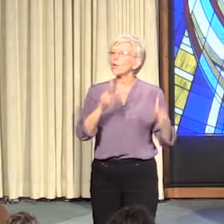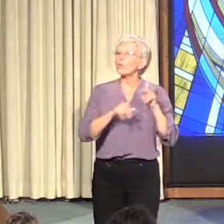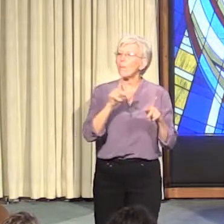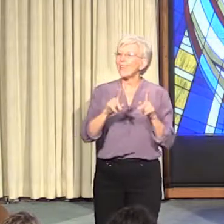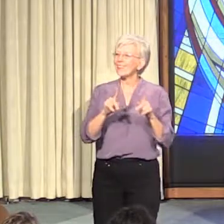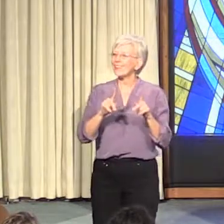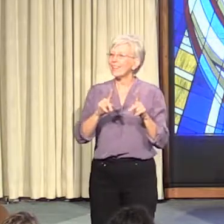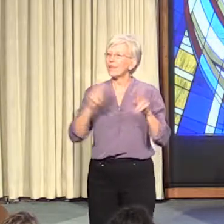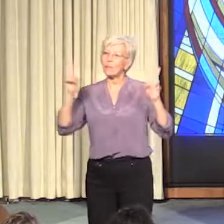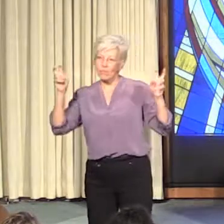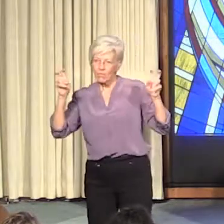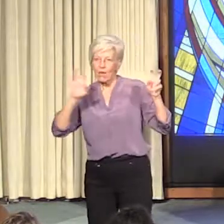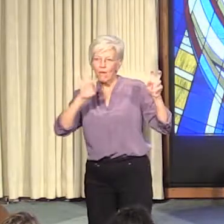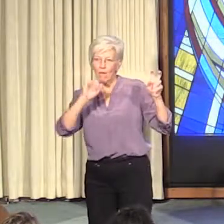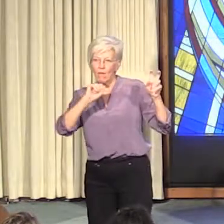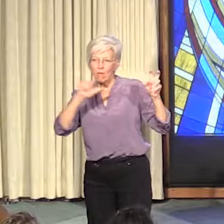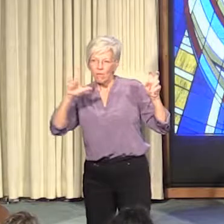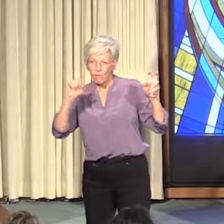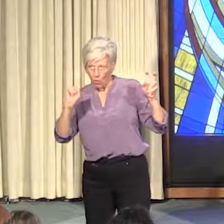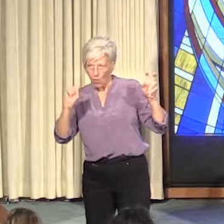falls from grace.